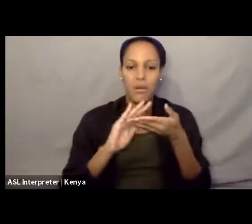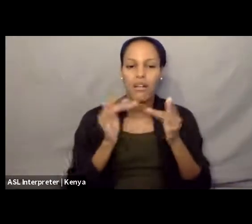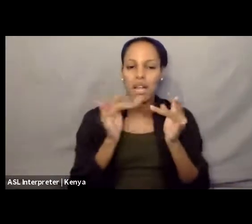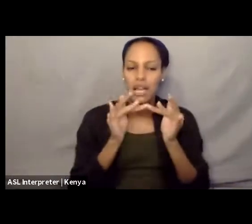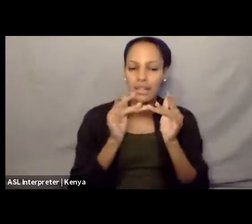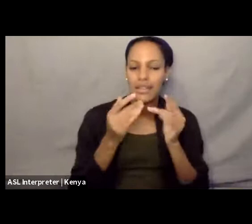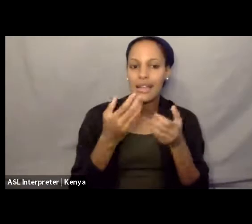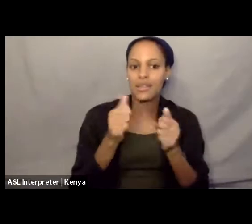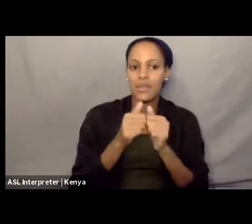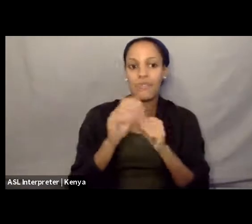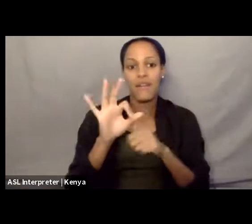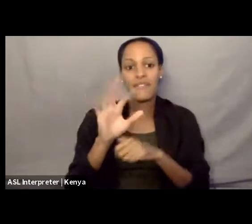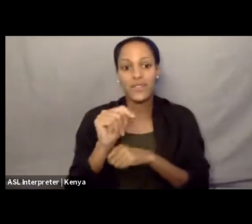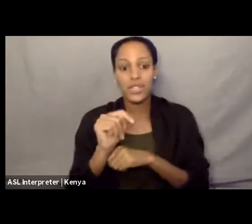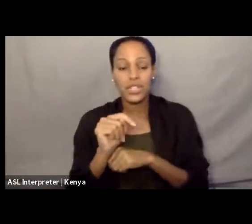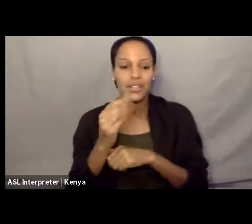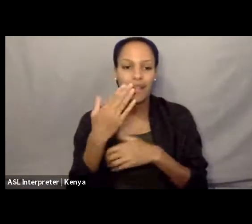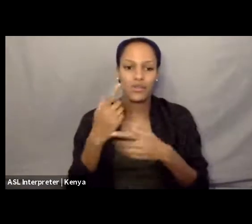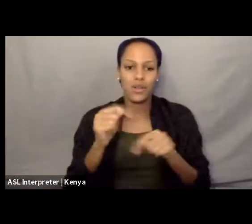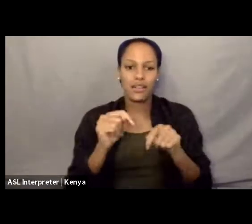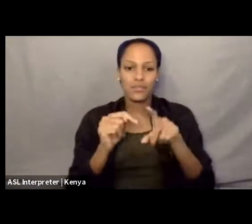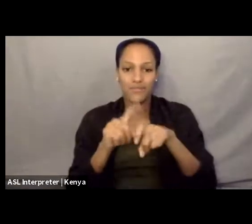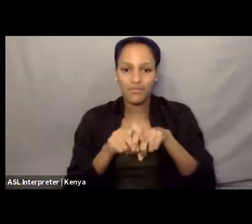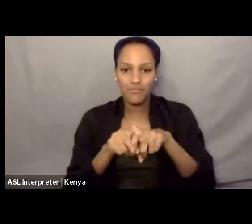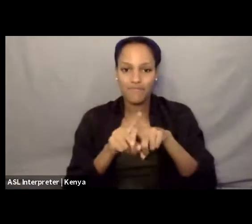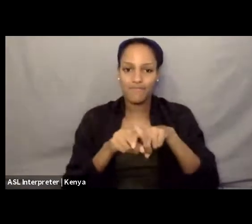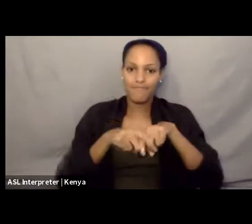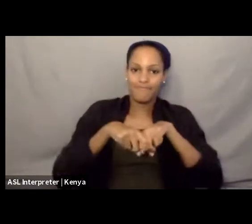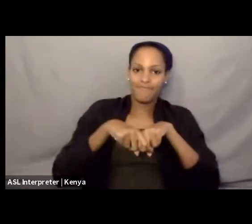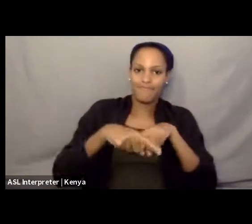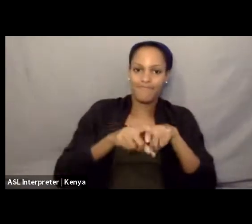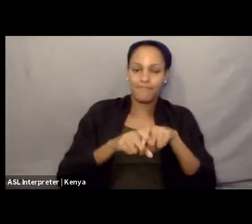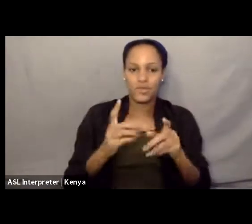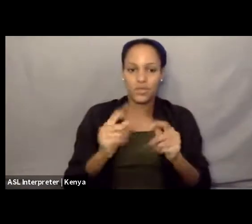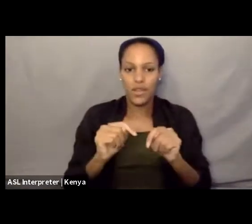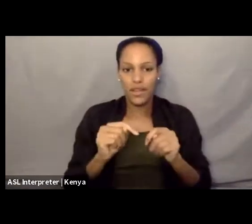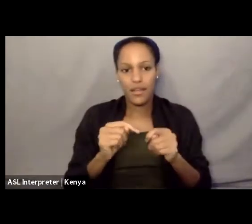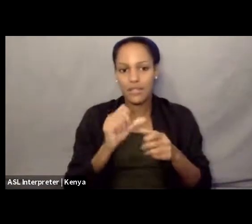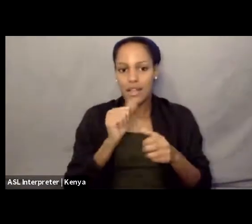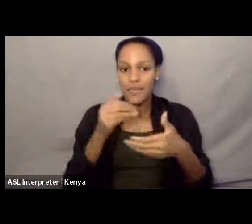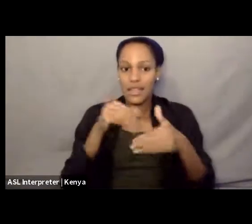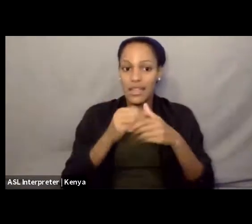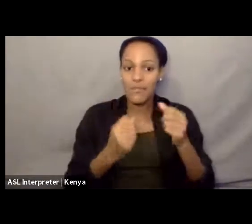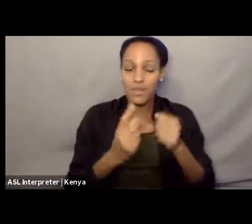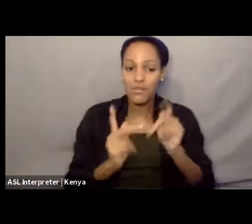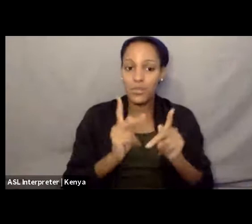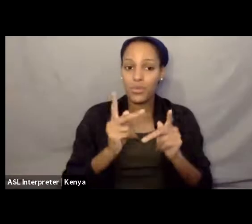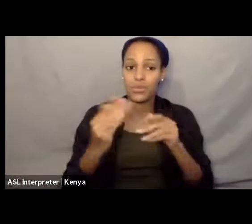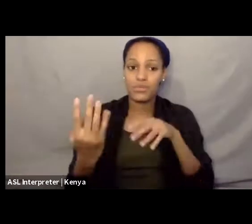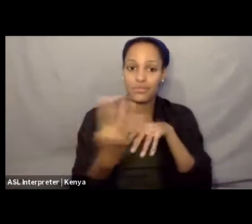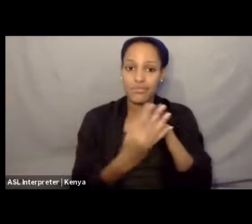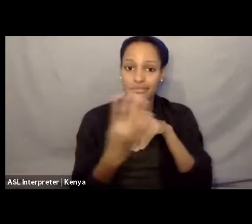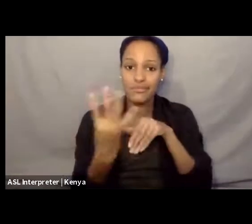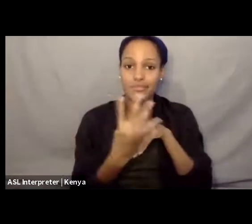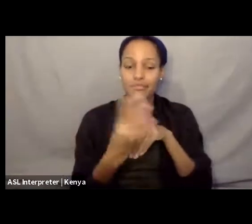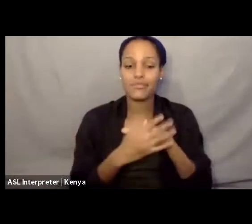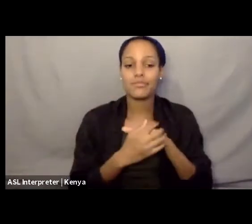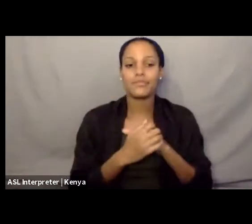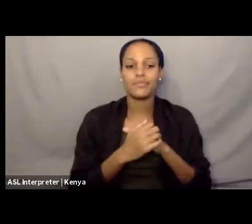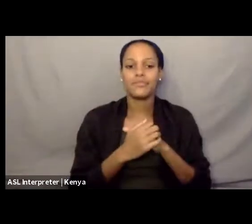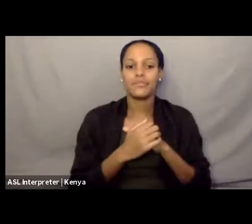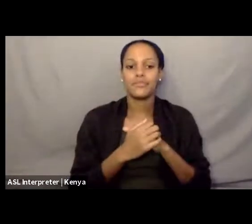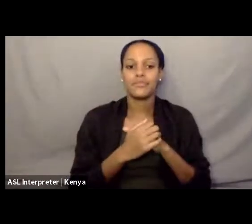and again as I bob my big red foot down, but briefly, so as not to catch a cramp in my hamstring or calf, which